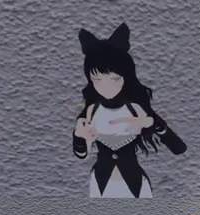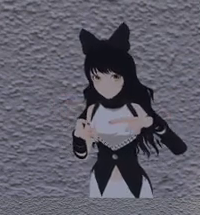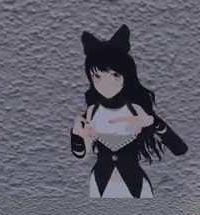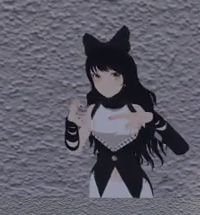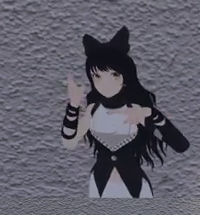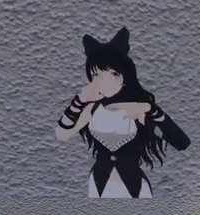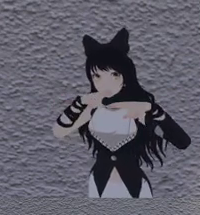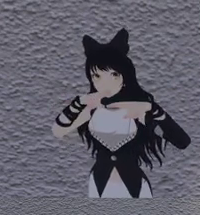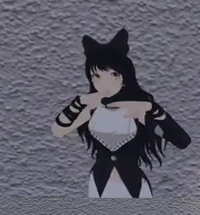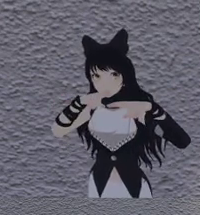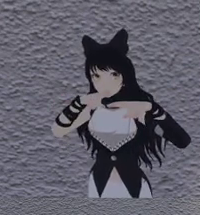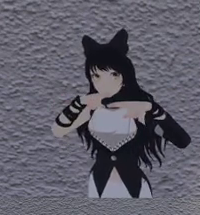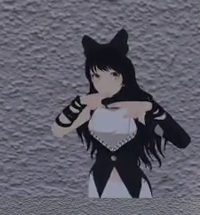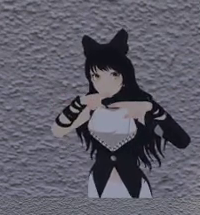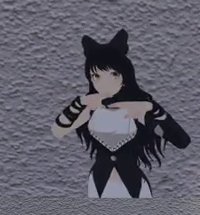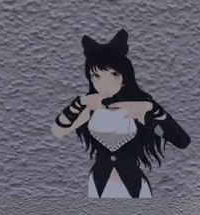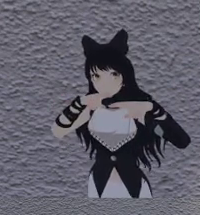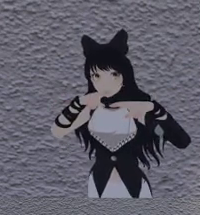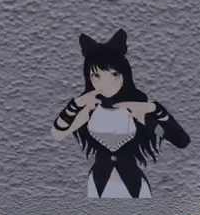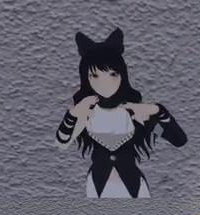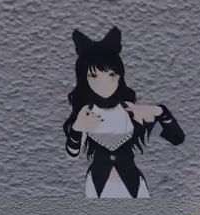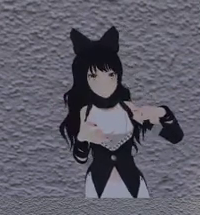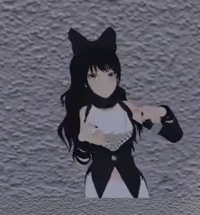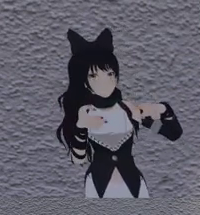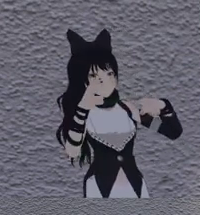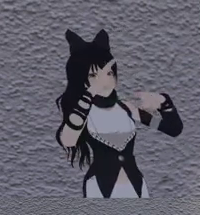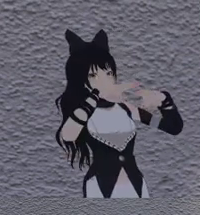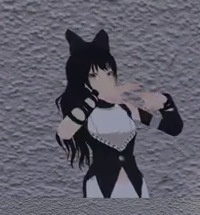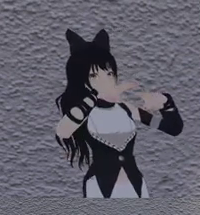And this sign? Gain.